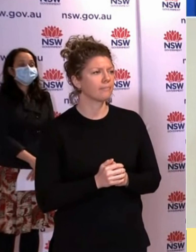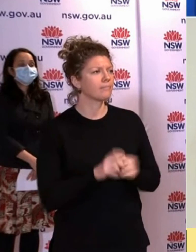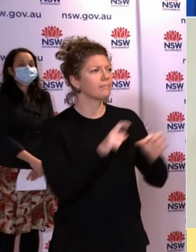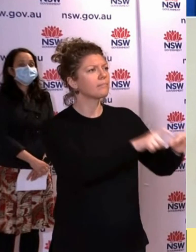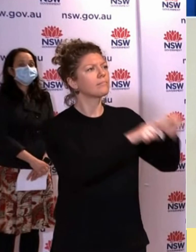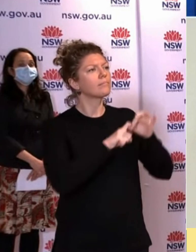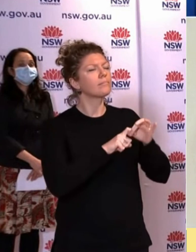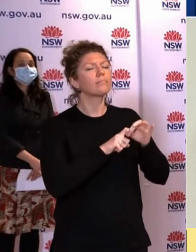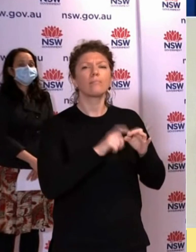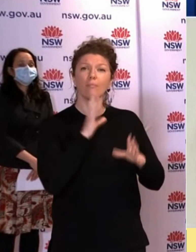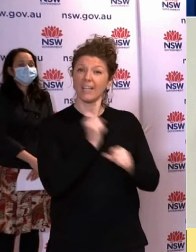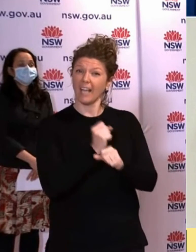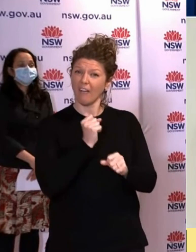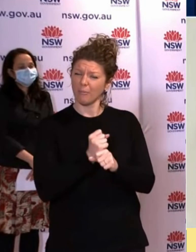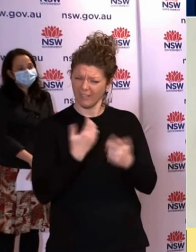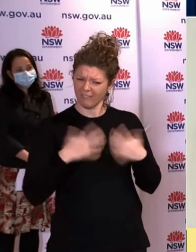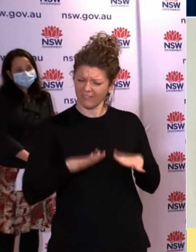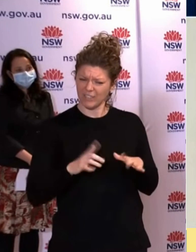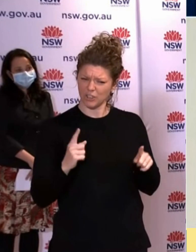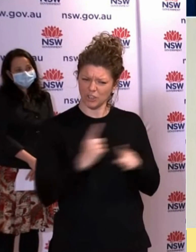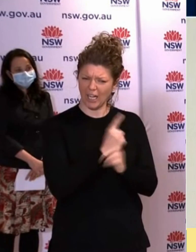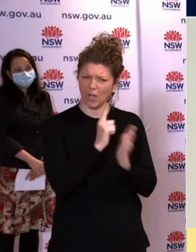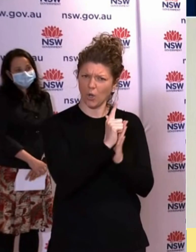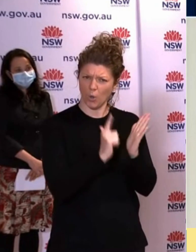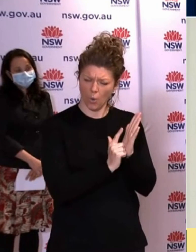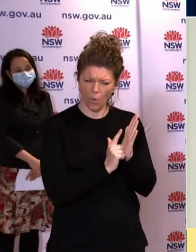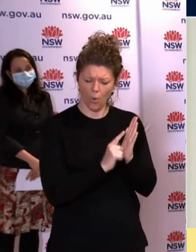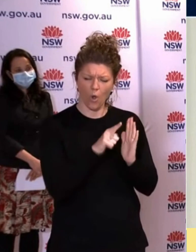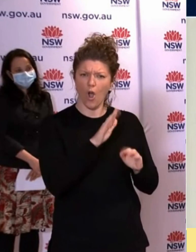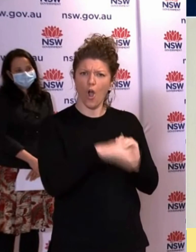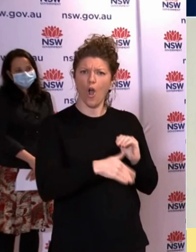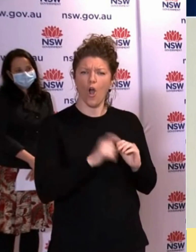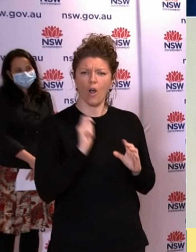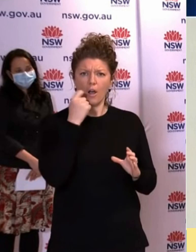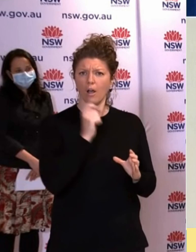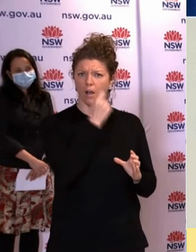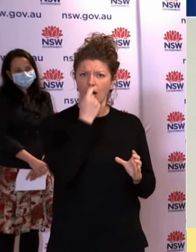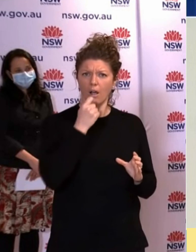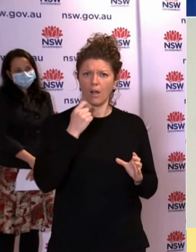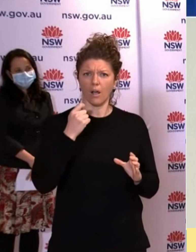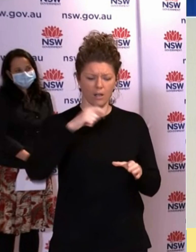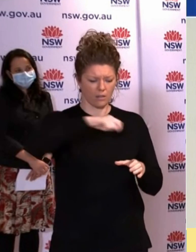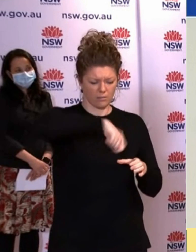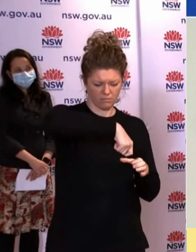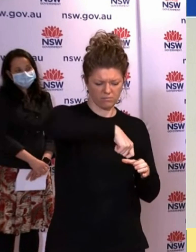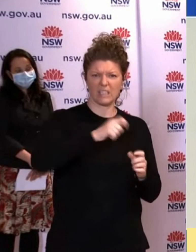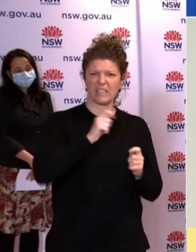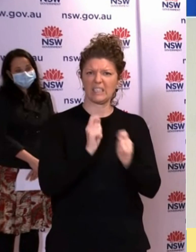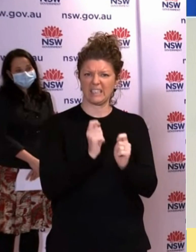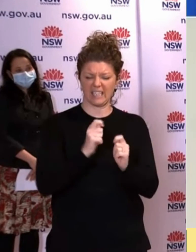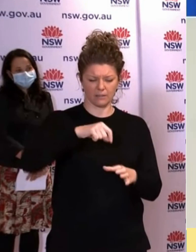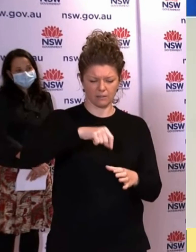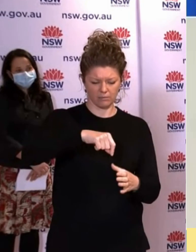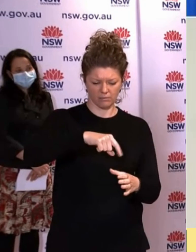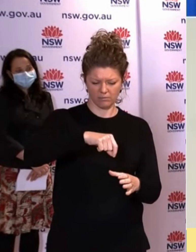the legislation which requires a rapid antigen test to be performed by a healthcare professional? Because overseas you can do it at home, right?